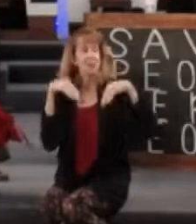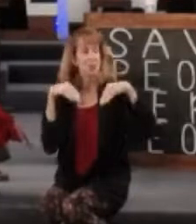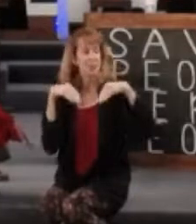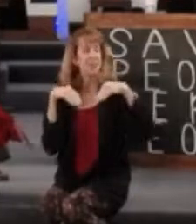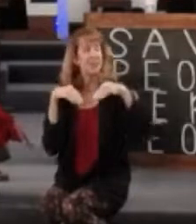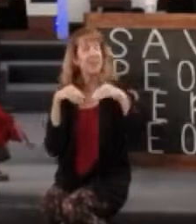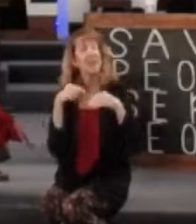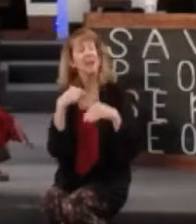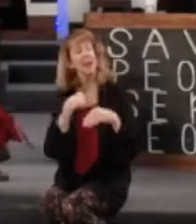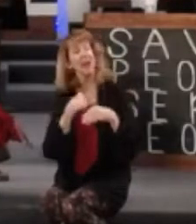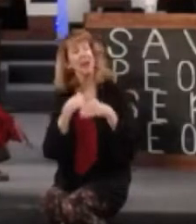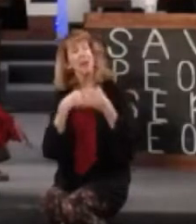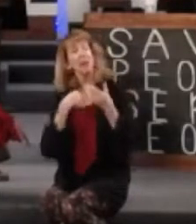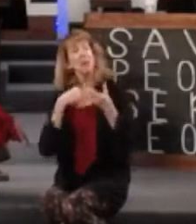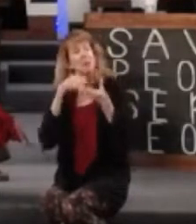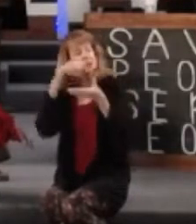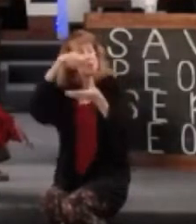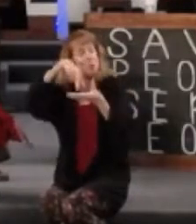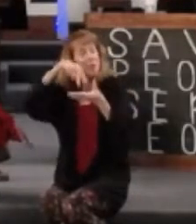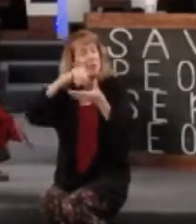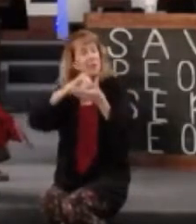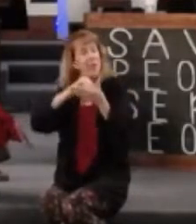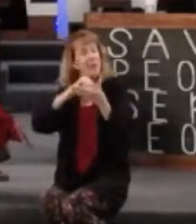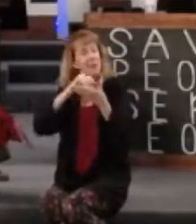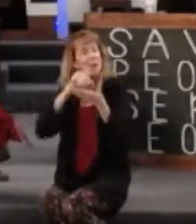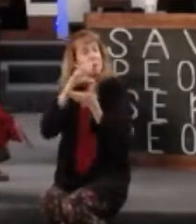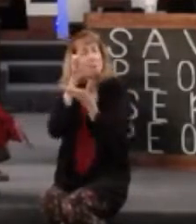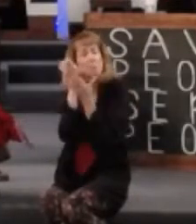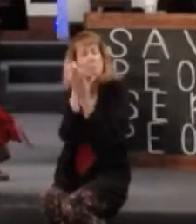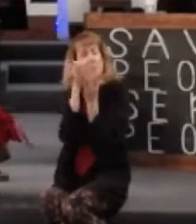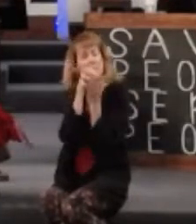to read that paragraph before, and I want to